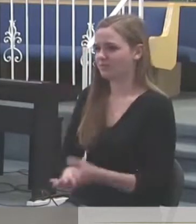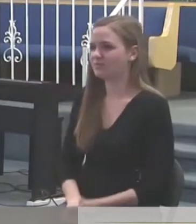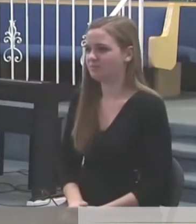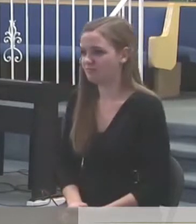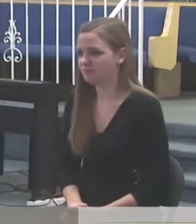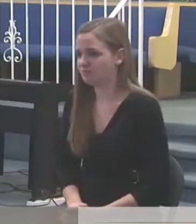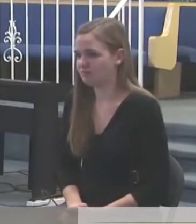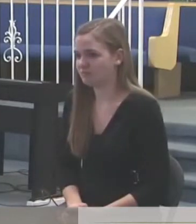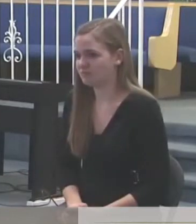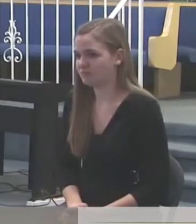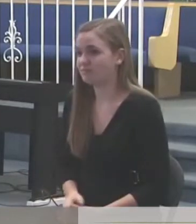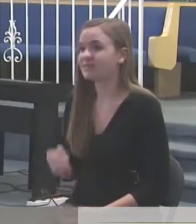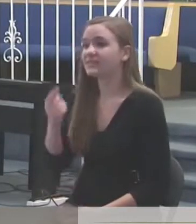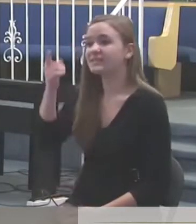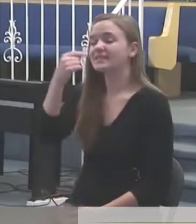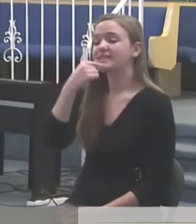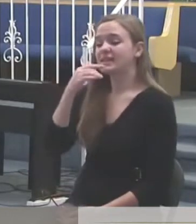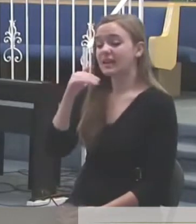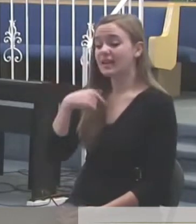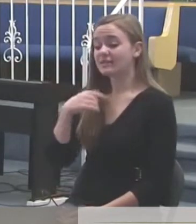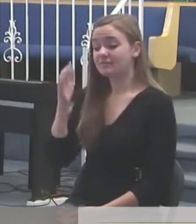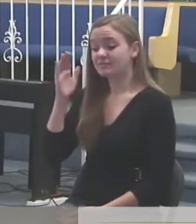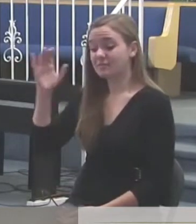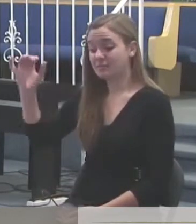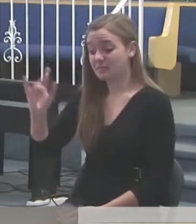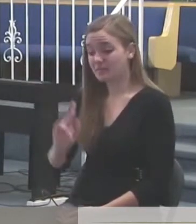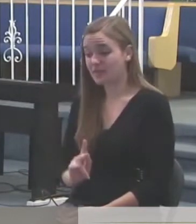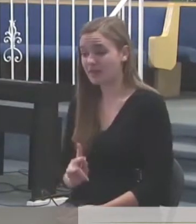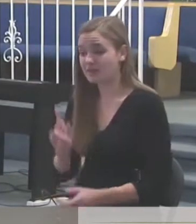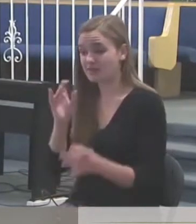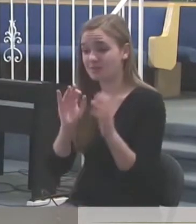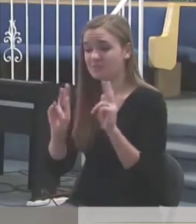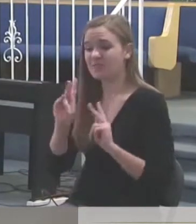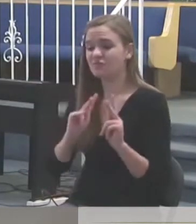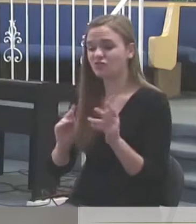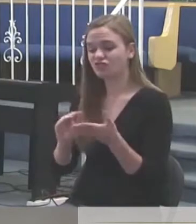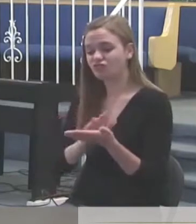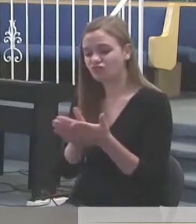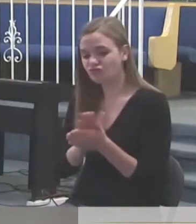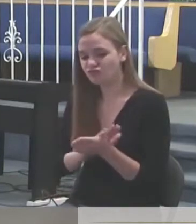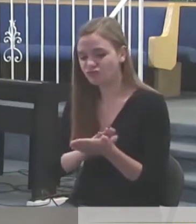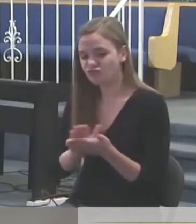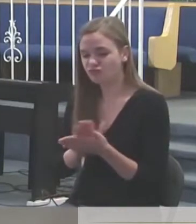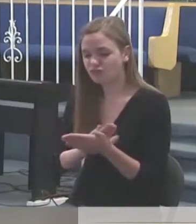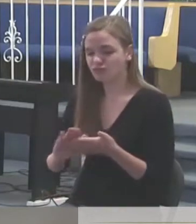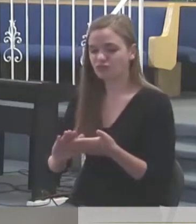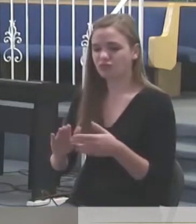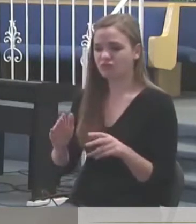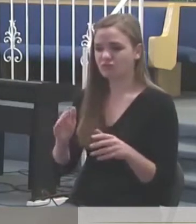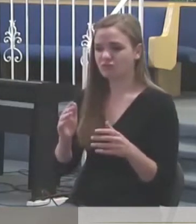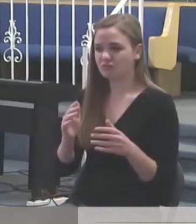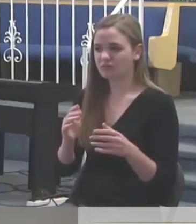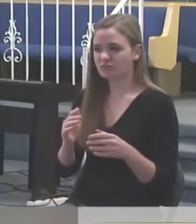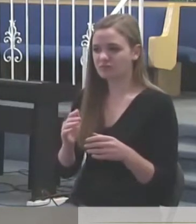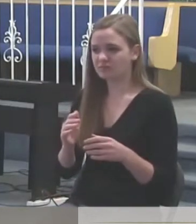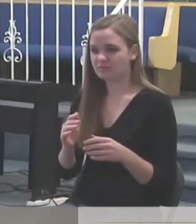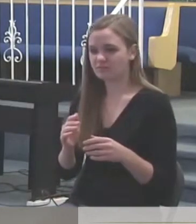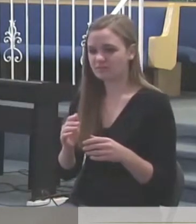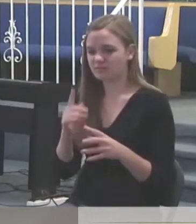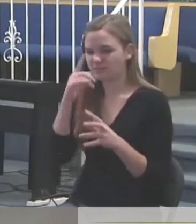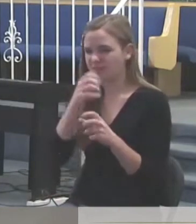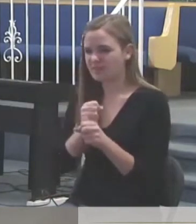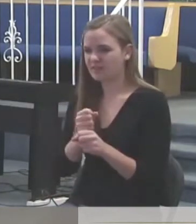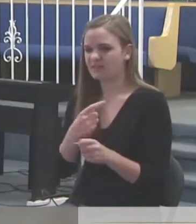He said, I'm coming back for people without spot or wrinkle or any such